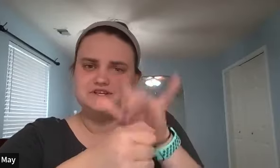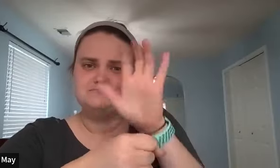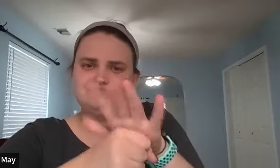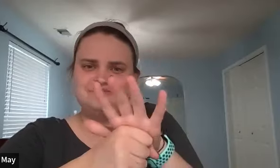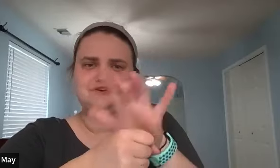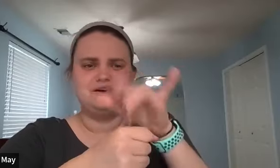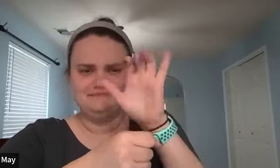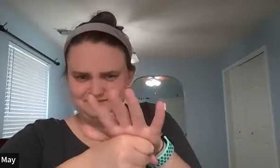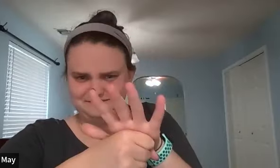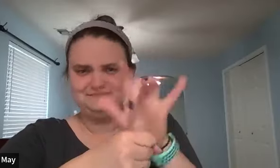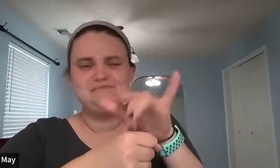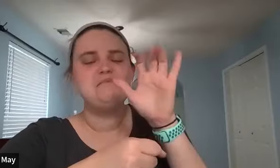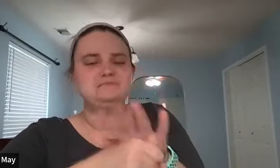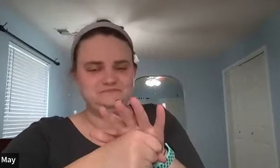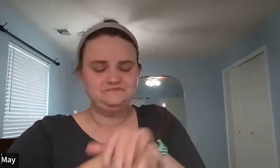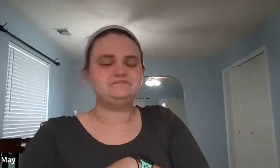So soda.